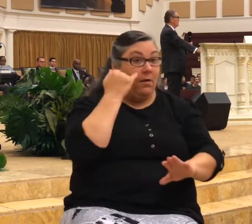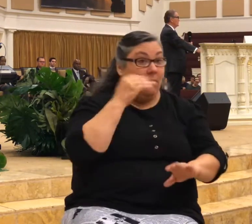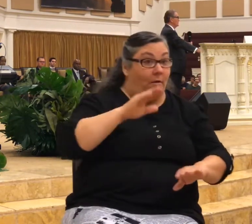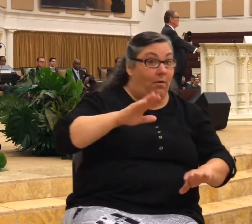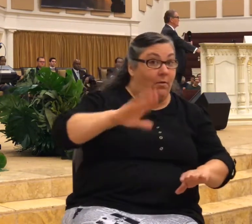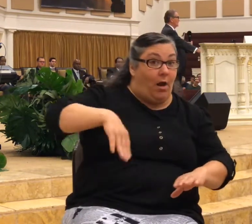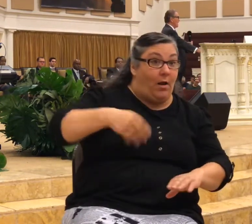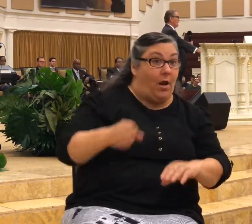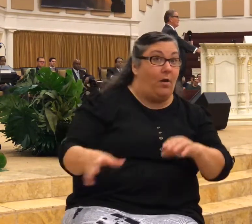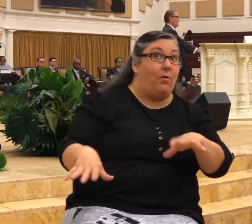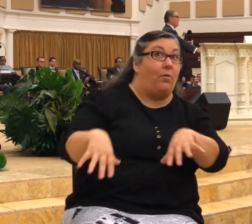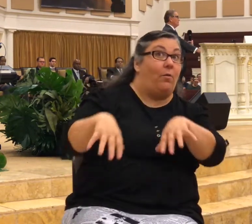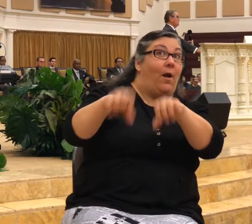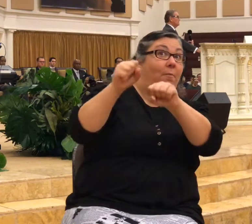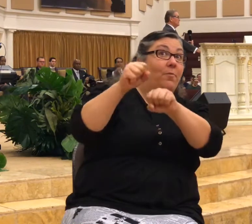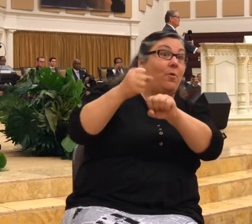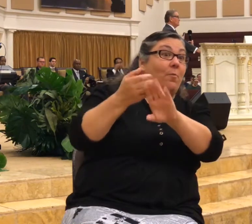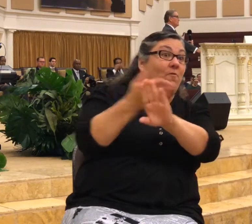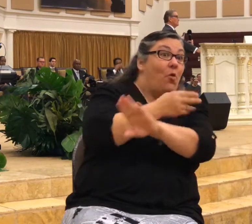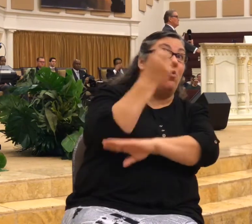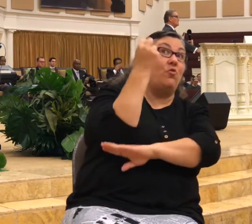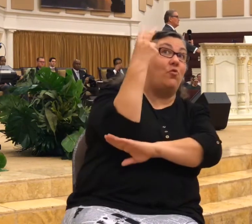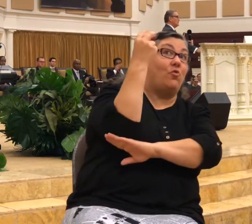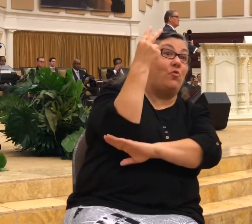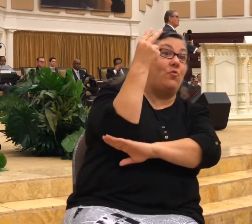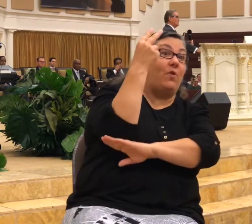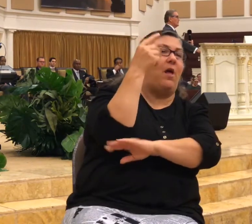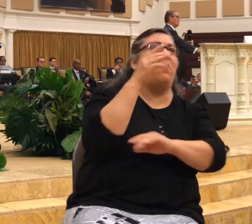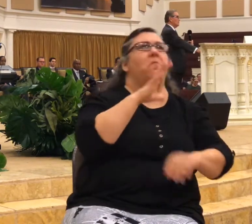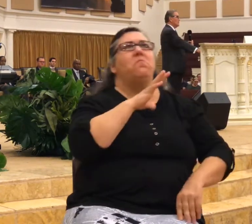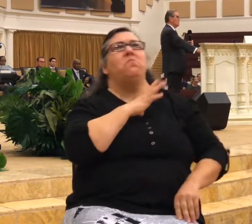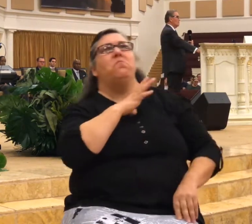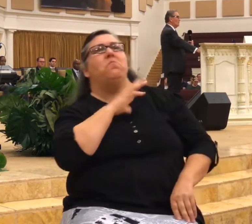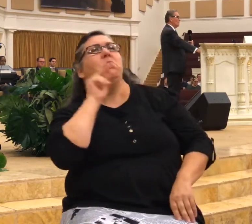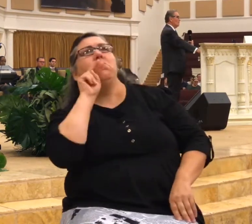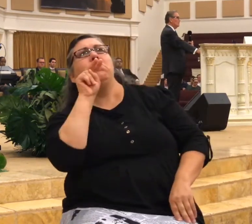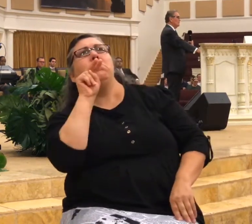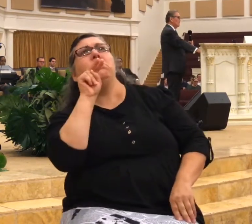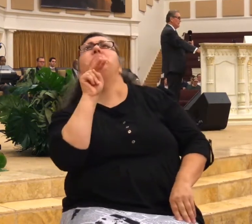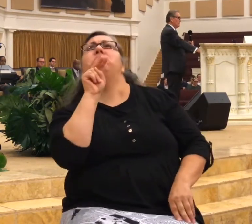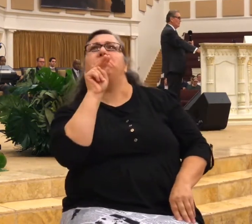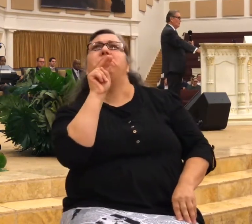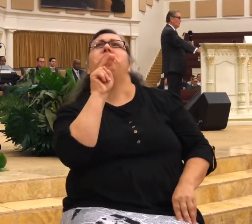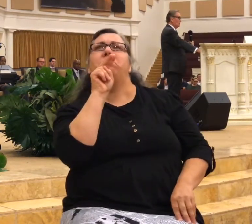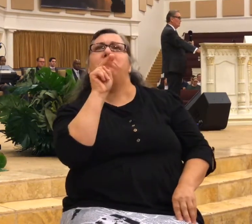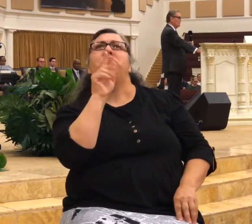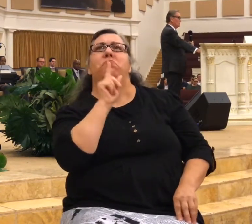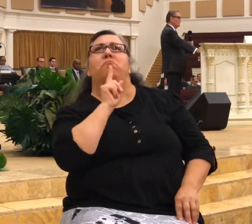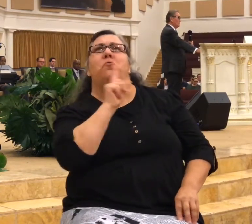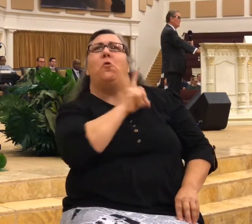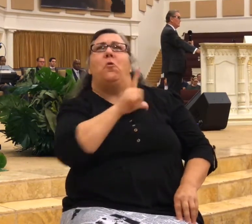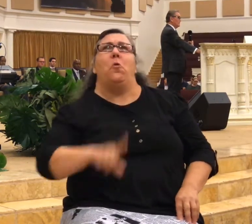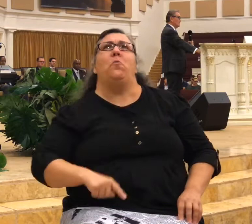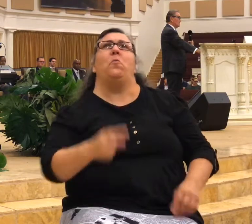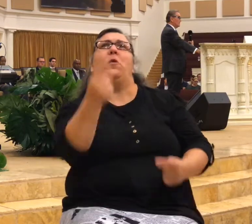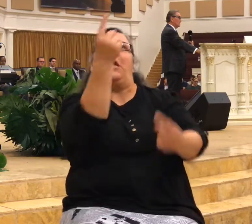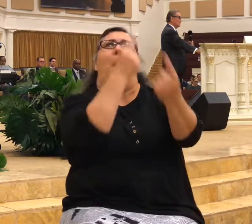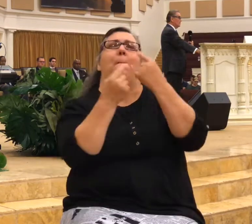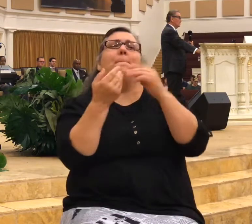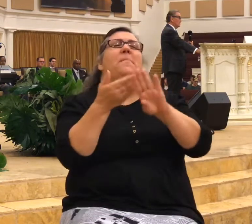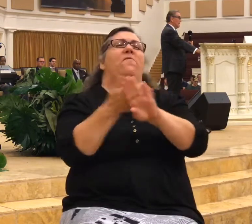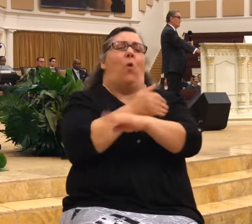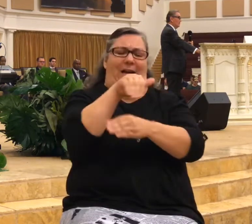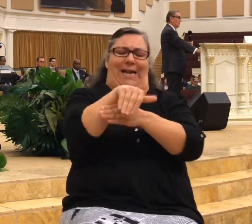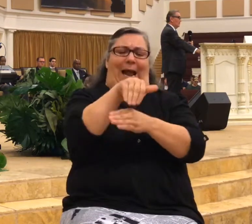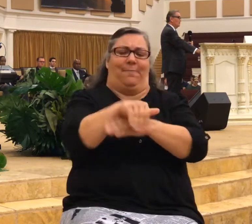noon, I then look up and say, surely he will come before nightfall. And if he doesn't